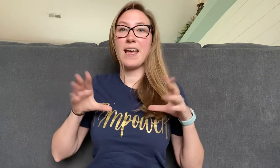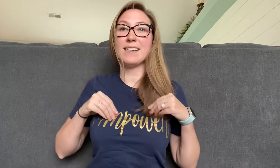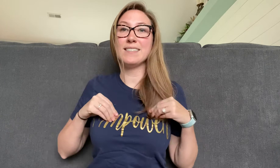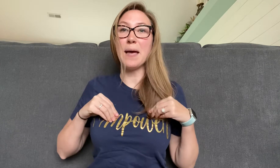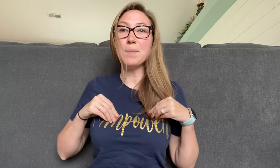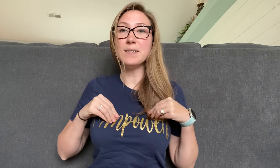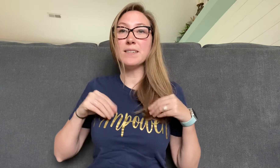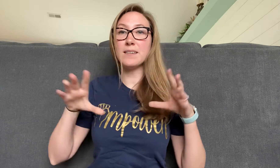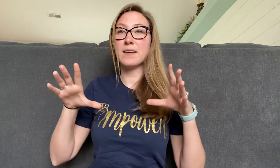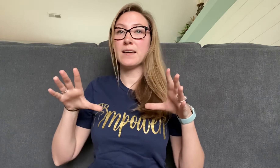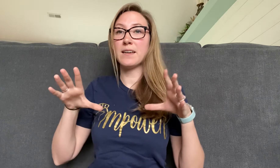Accept.